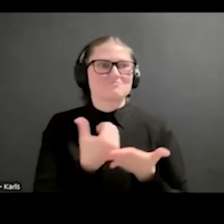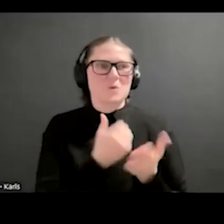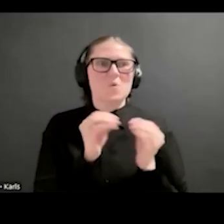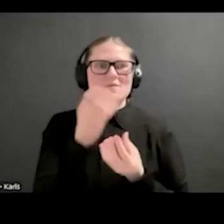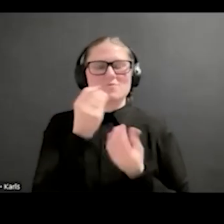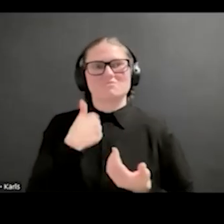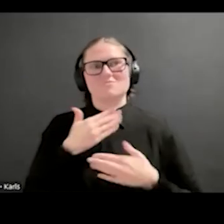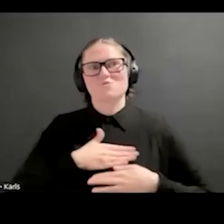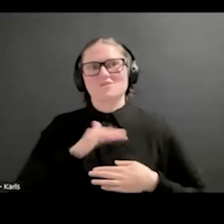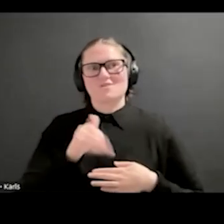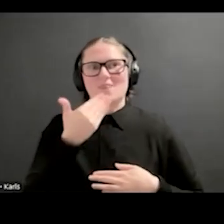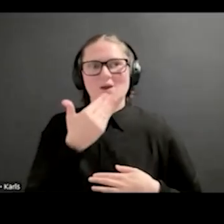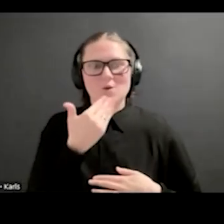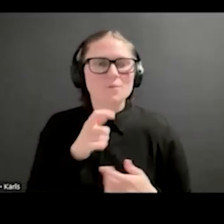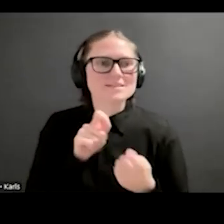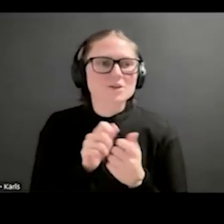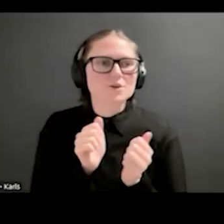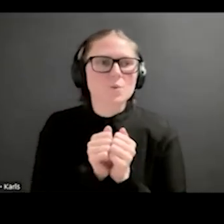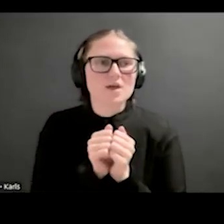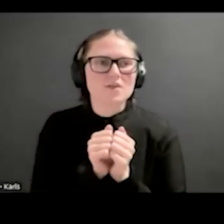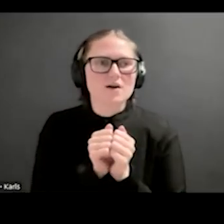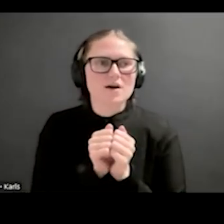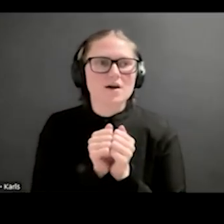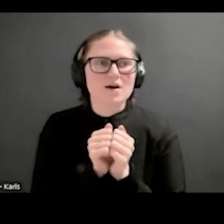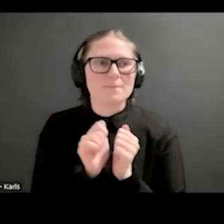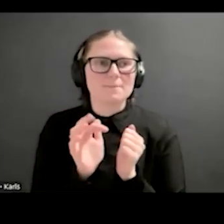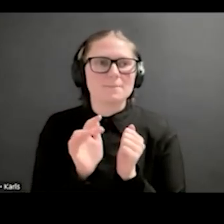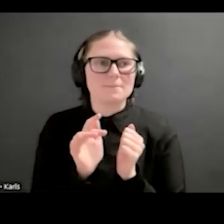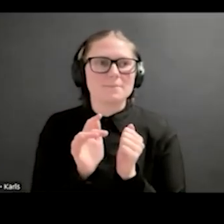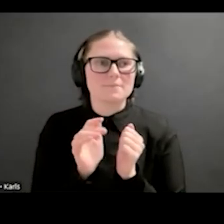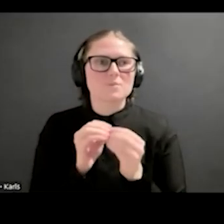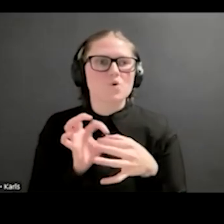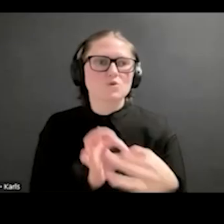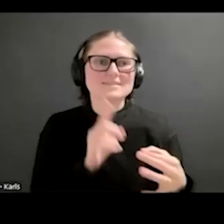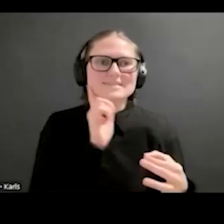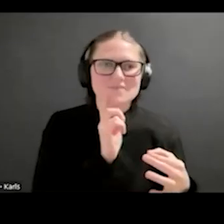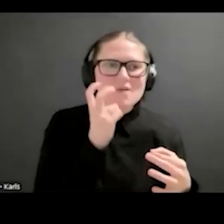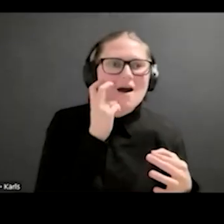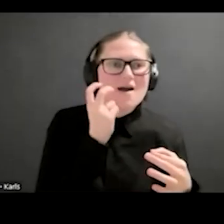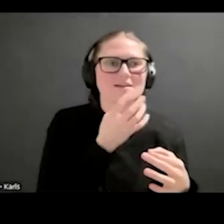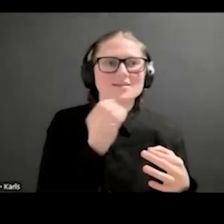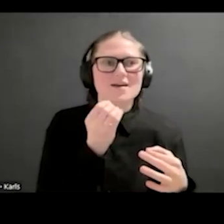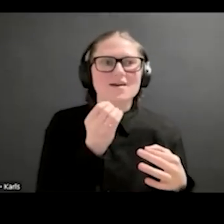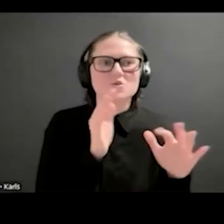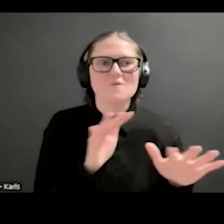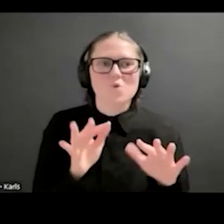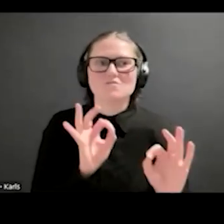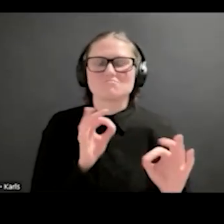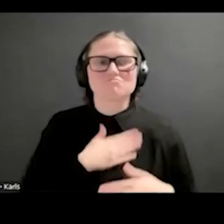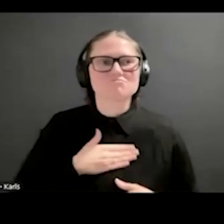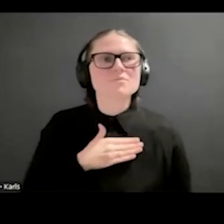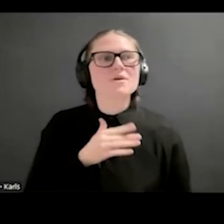that. Thank you, particularly with more on the deaf, blind, and so forth. But